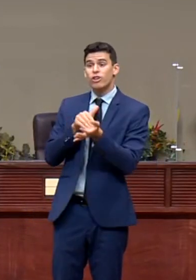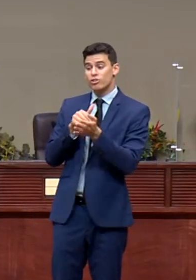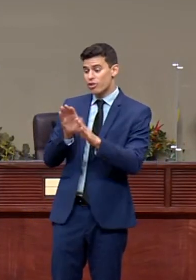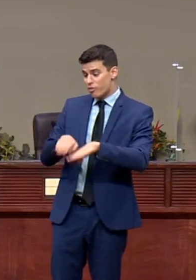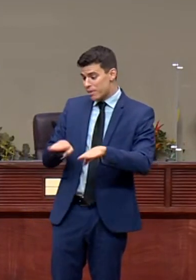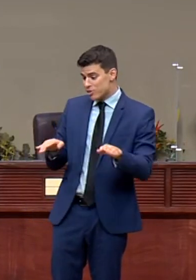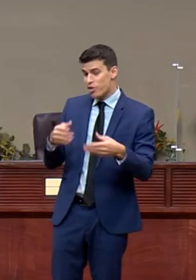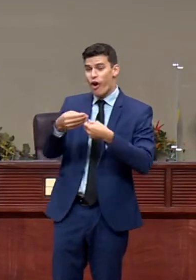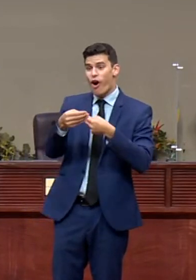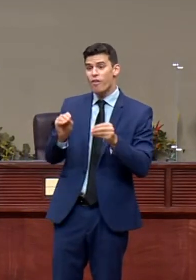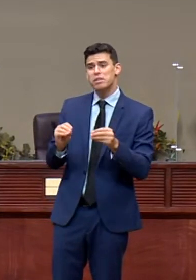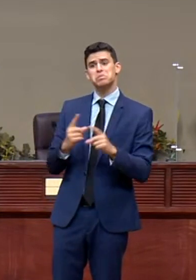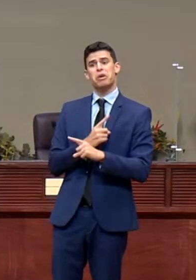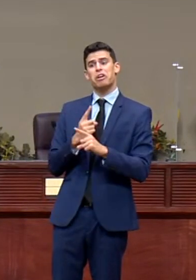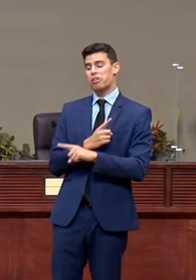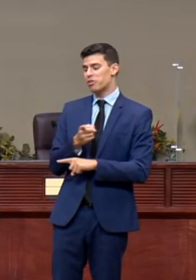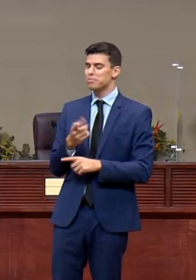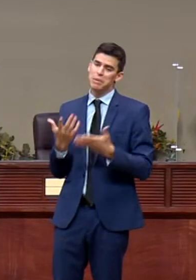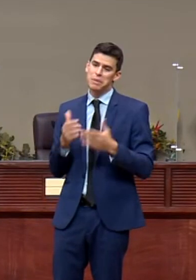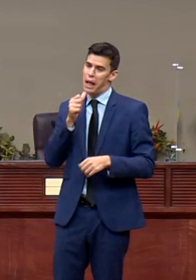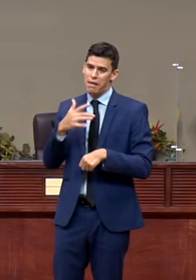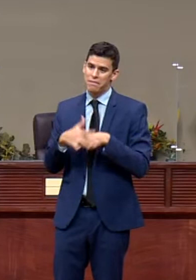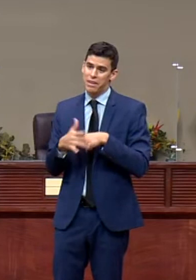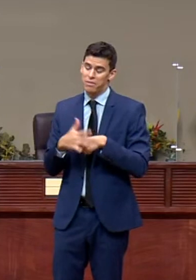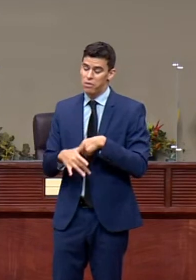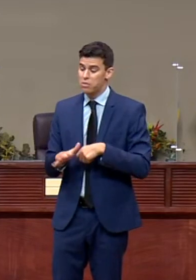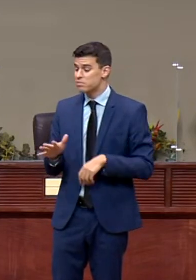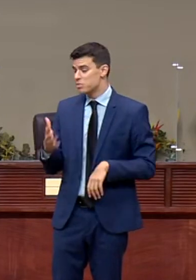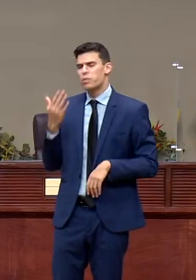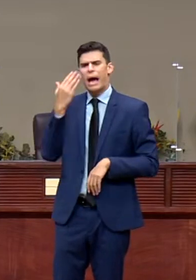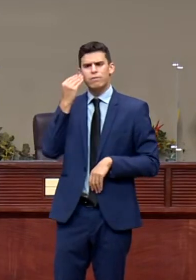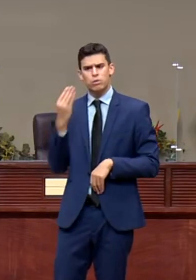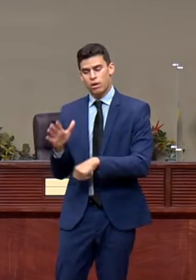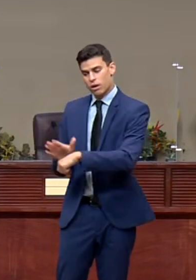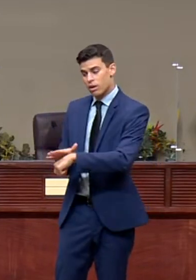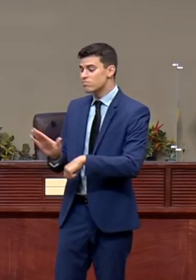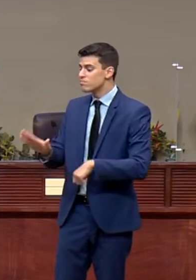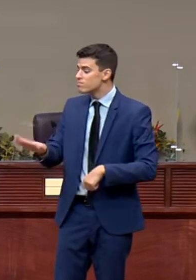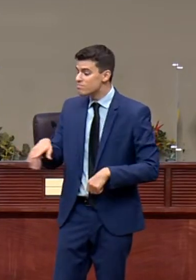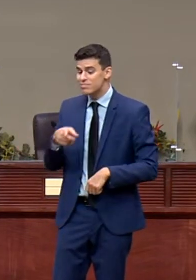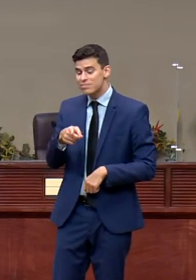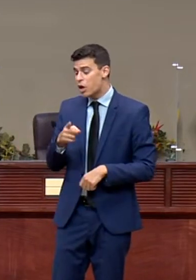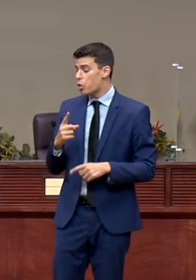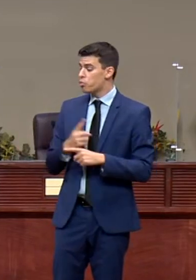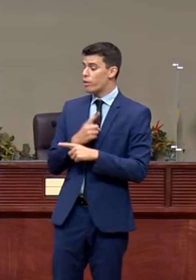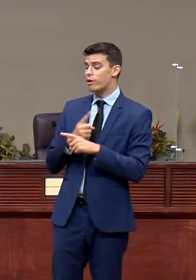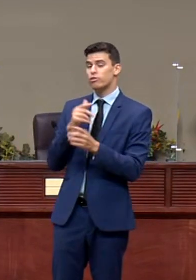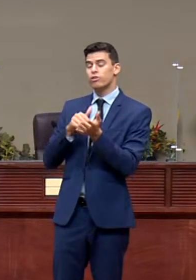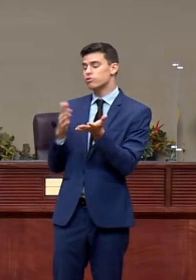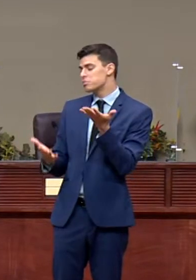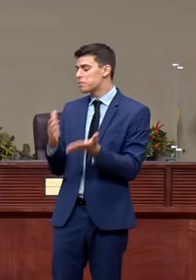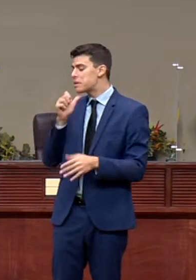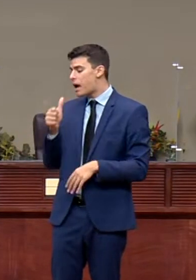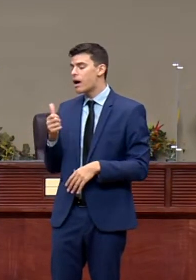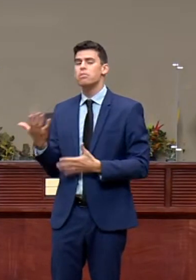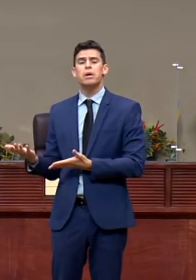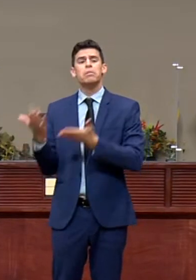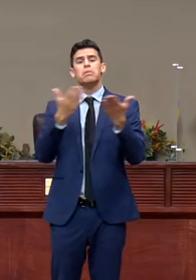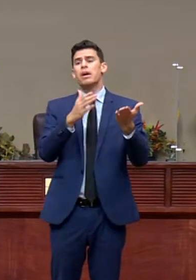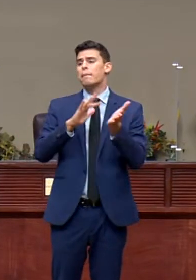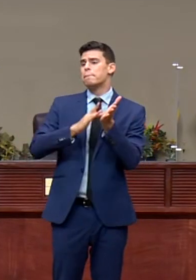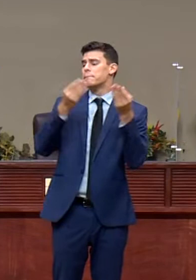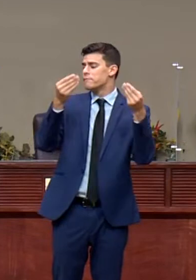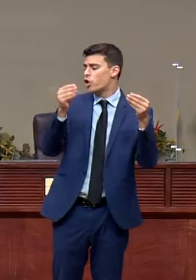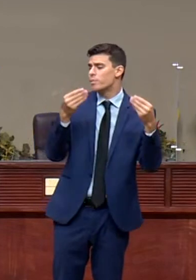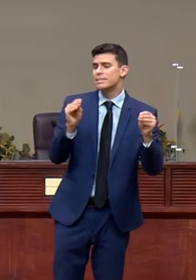to start letting them know it might occur at a pharmacy, at a drugstore, someplace they're not used to going. And so, but by